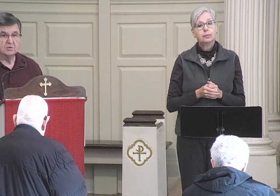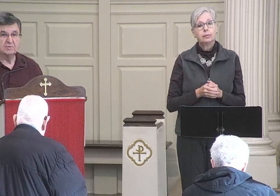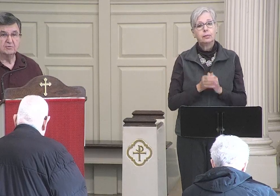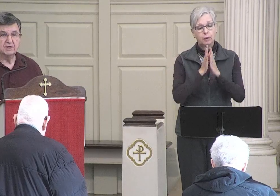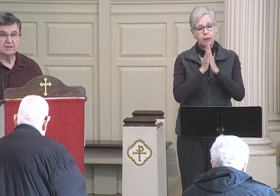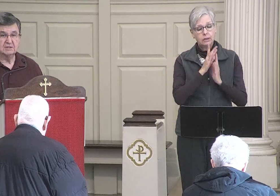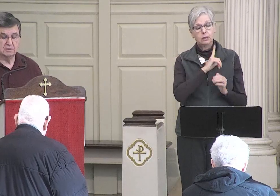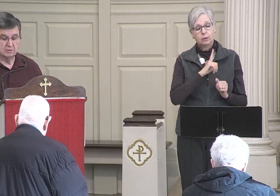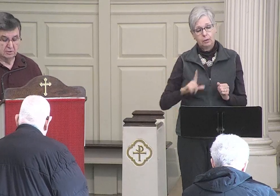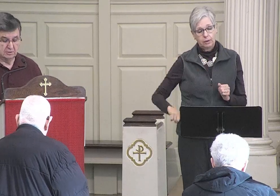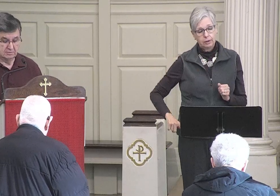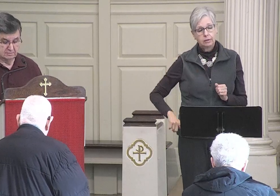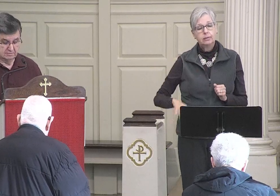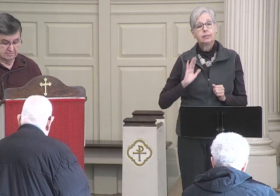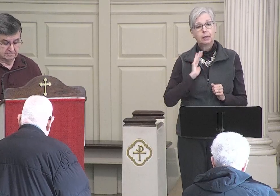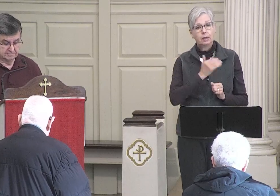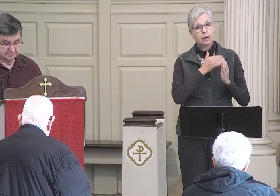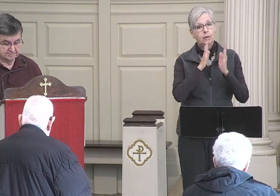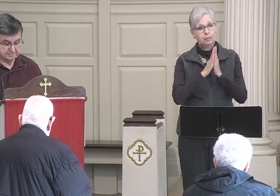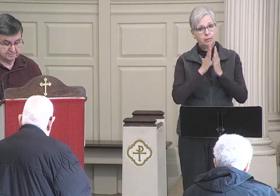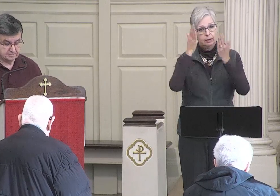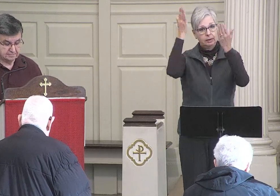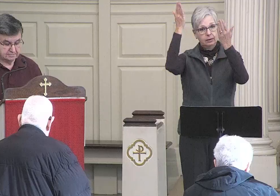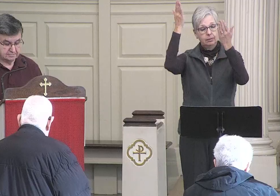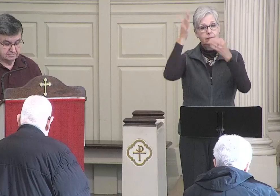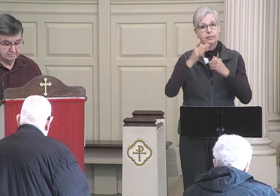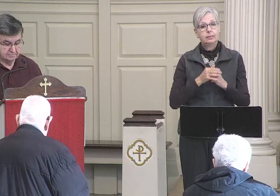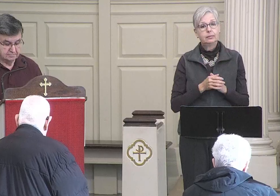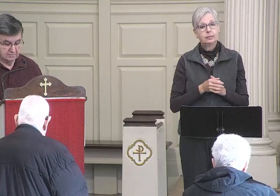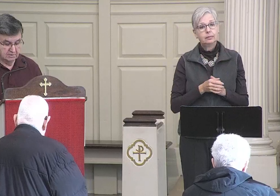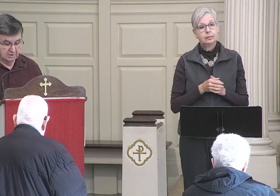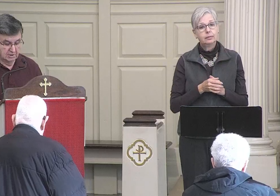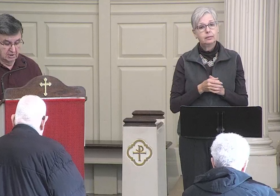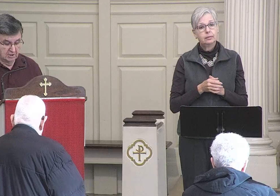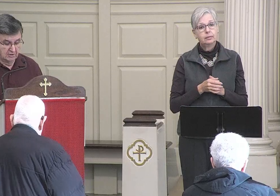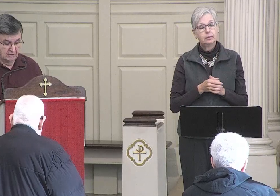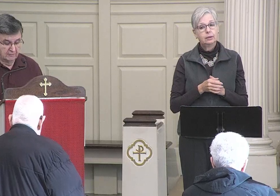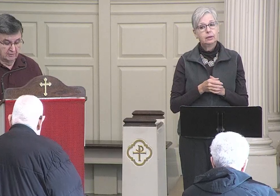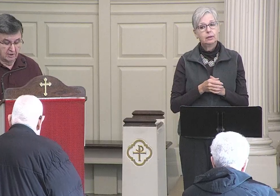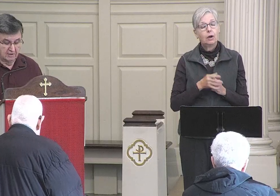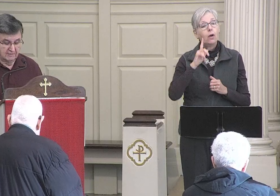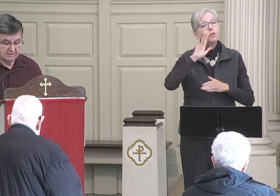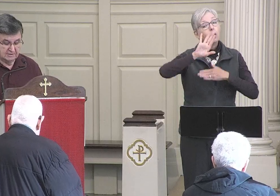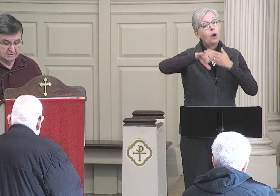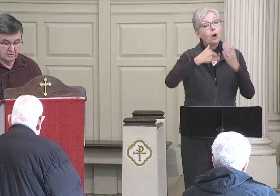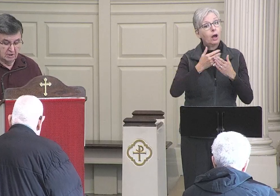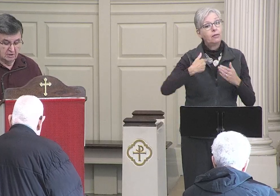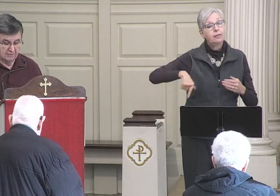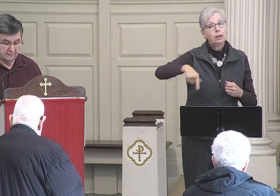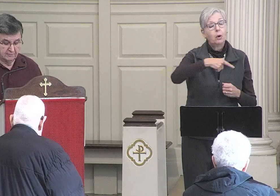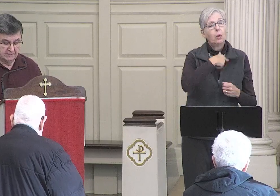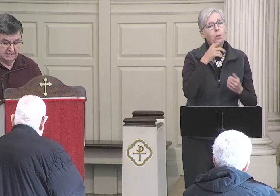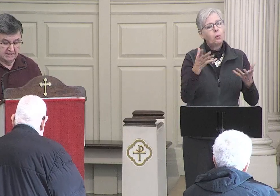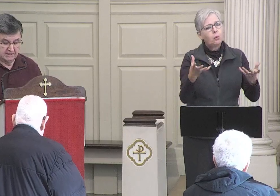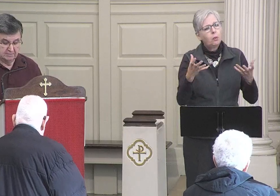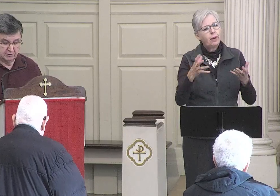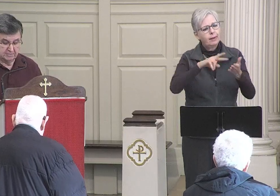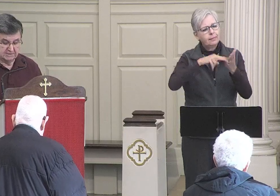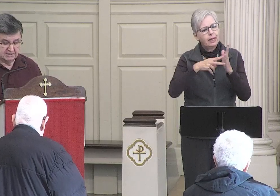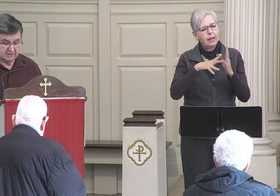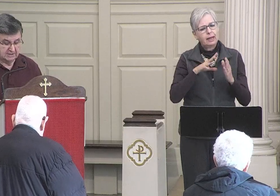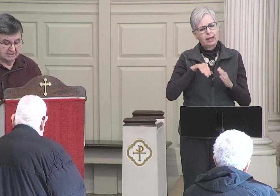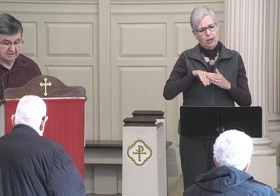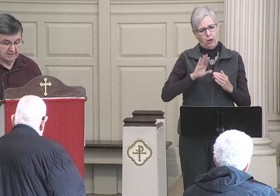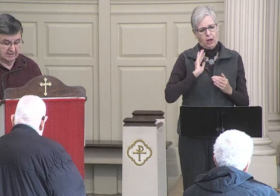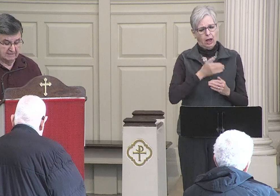We pray to the Lord. For all of us who hunger for meaning and